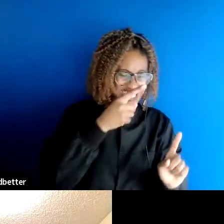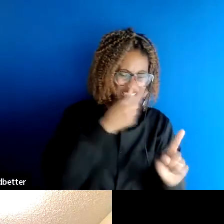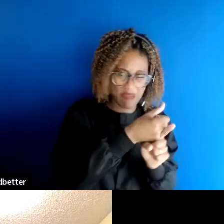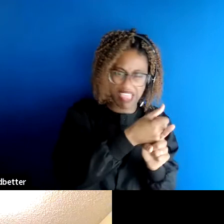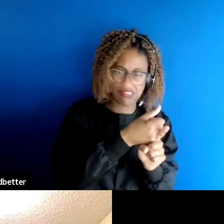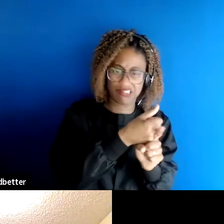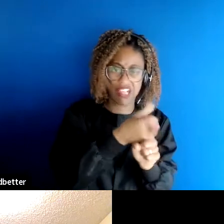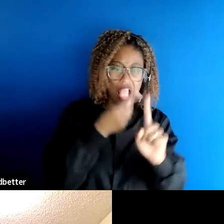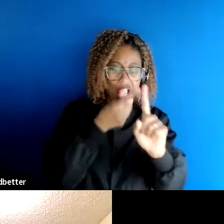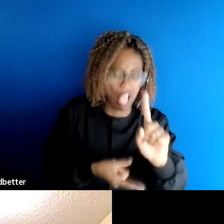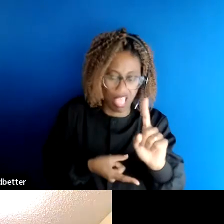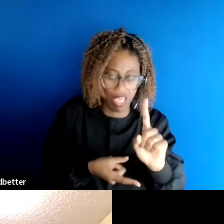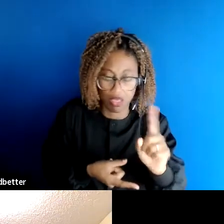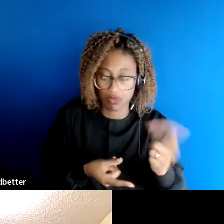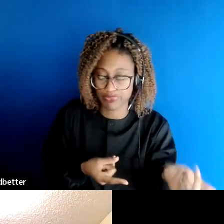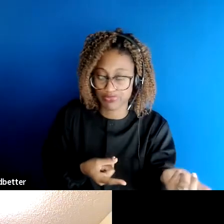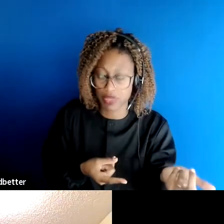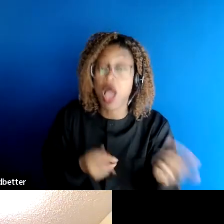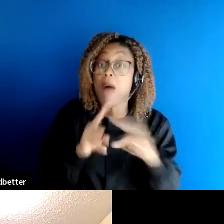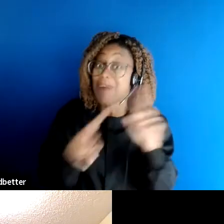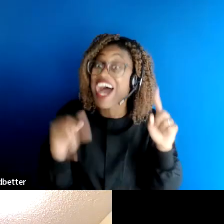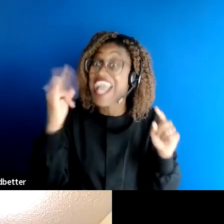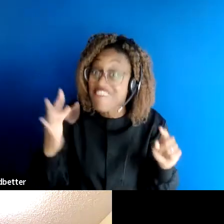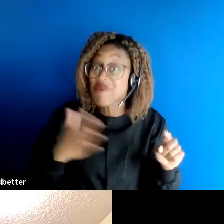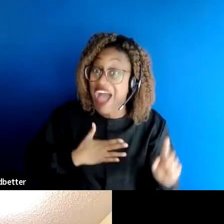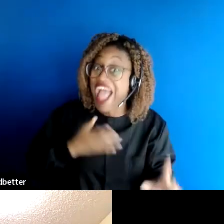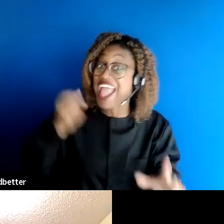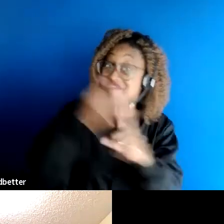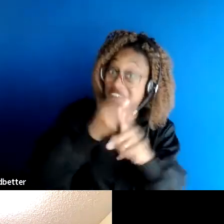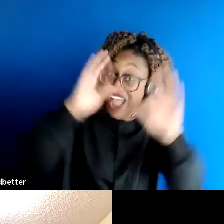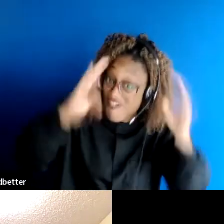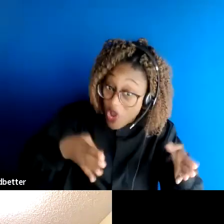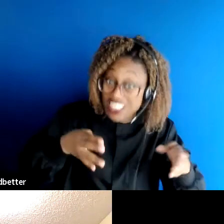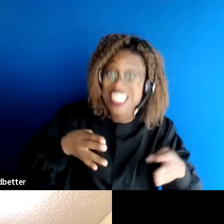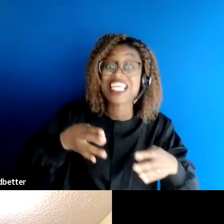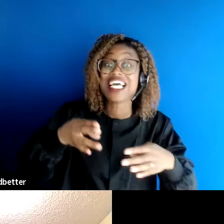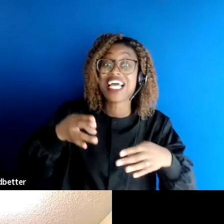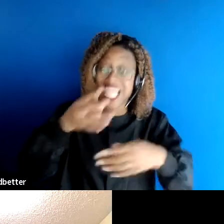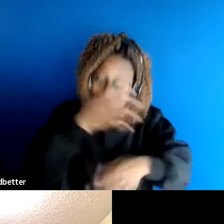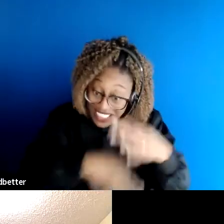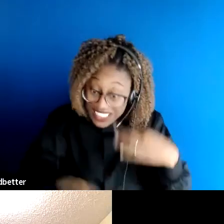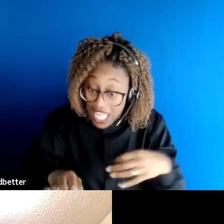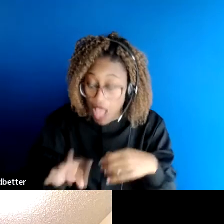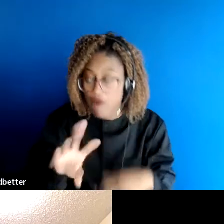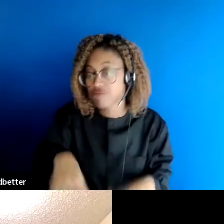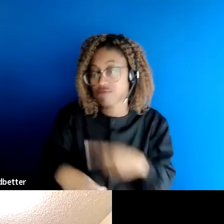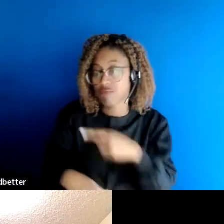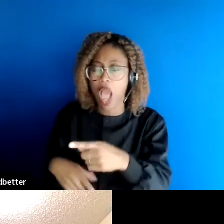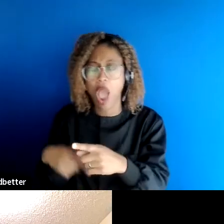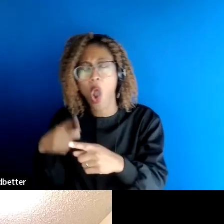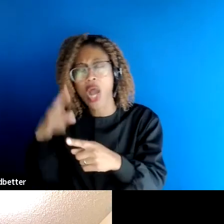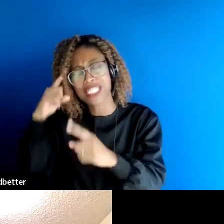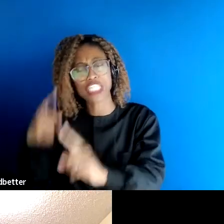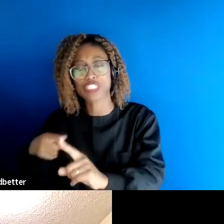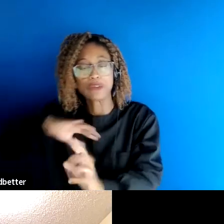But if we focus on how our impact has been, or what people are sharing with us in this moment